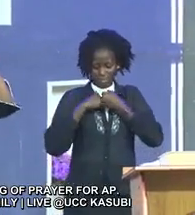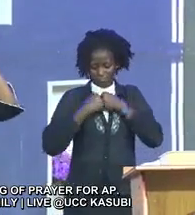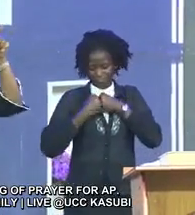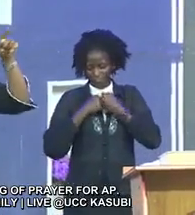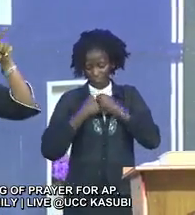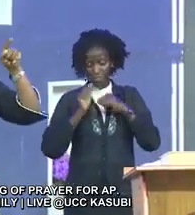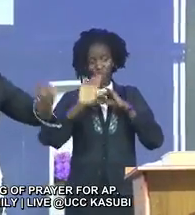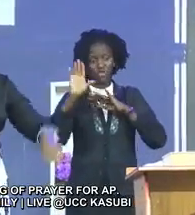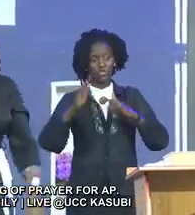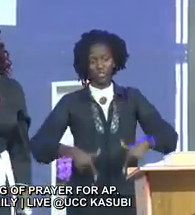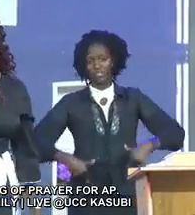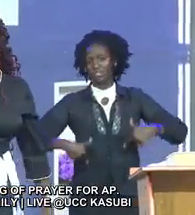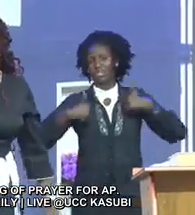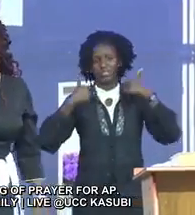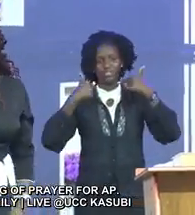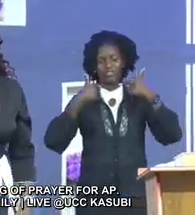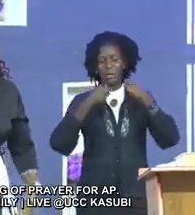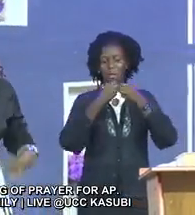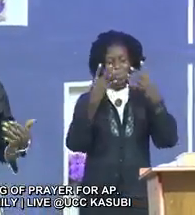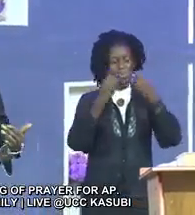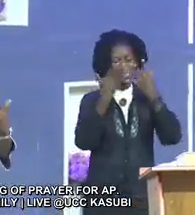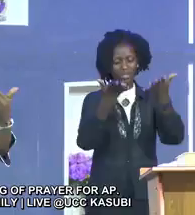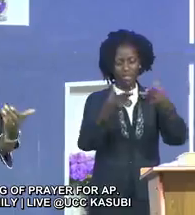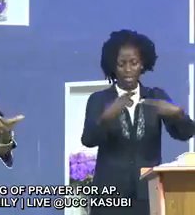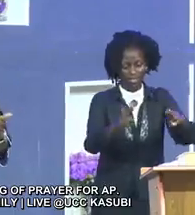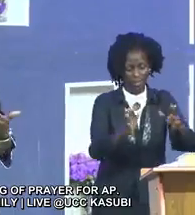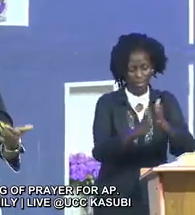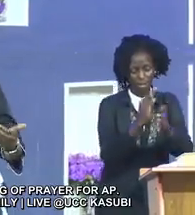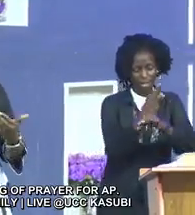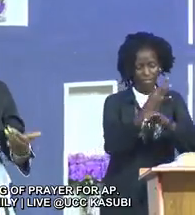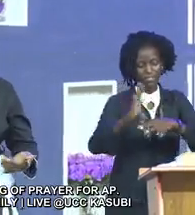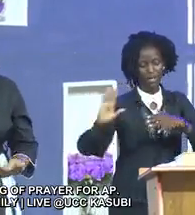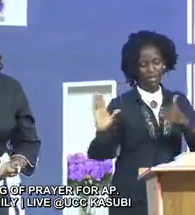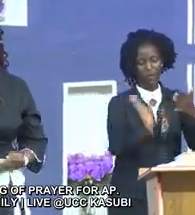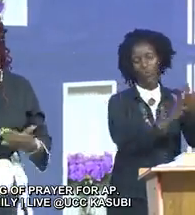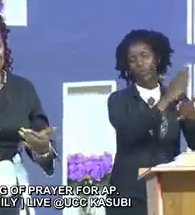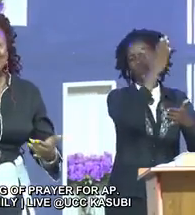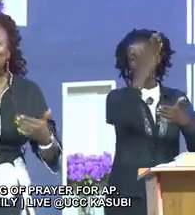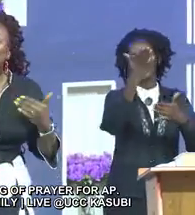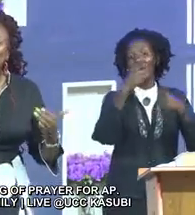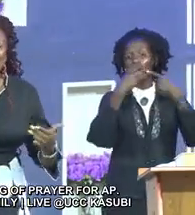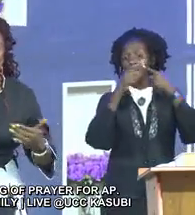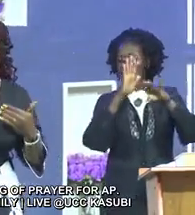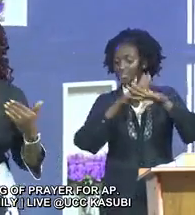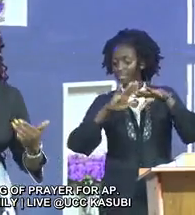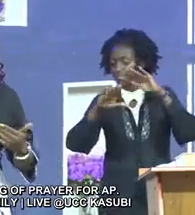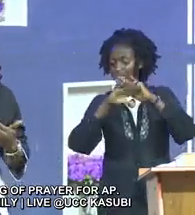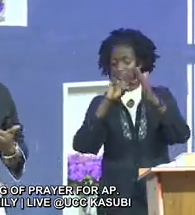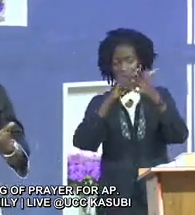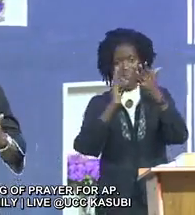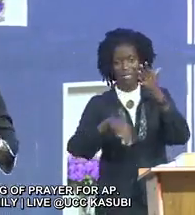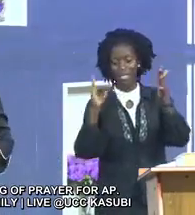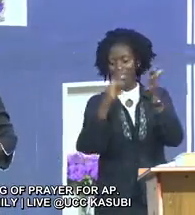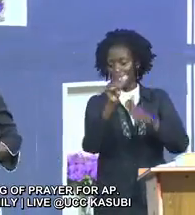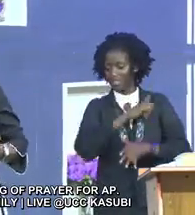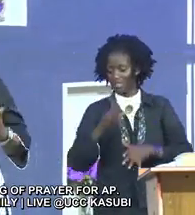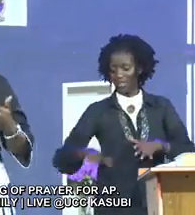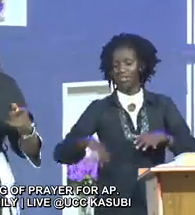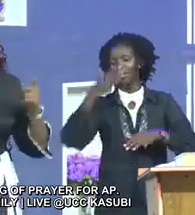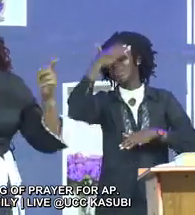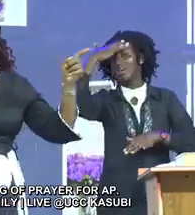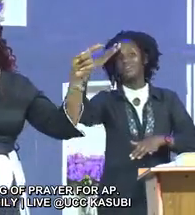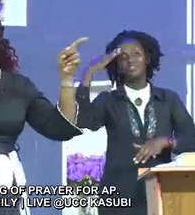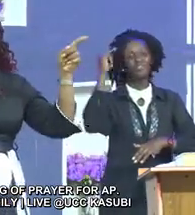Ebisoomooza obulamu bibaawo ne bimala ne bifaawo. Naye tekitegeeza ti